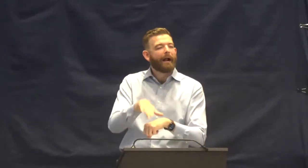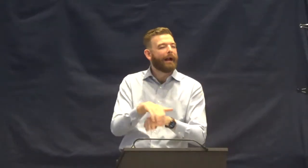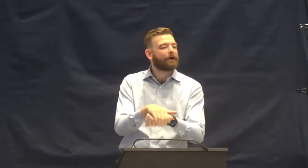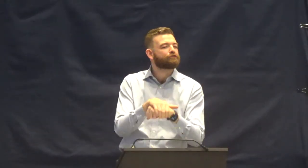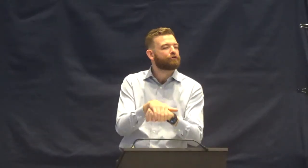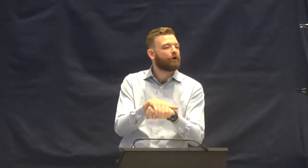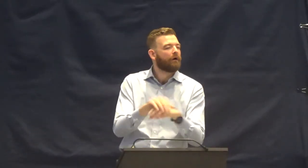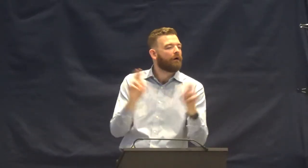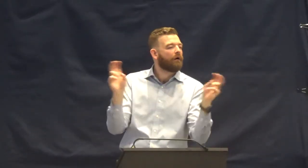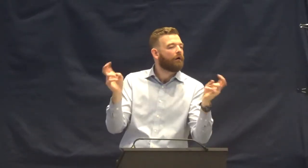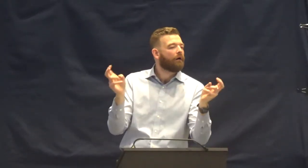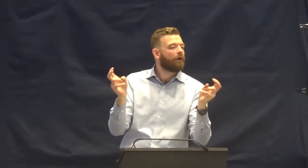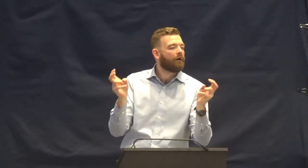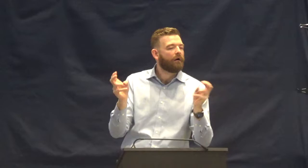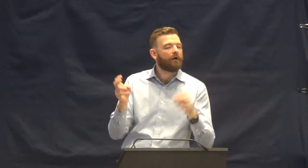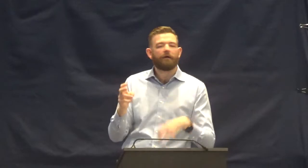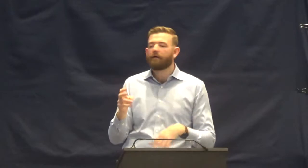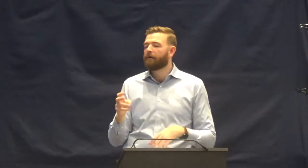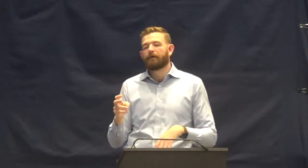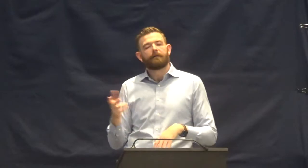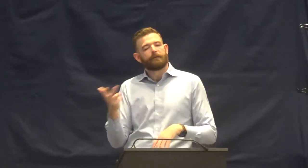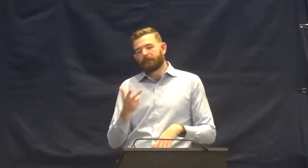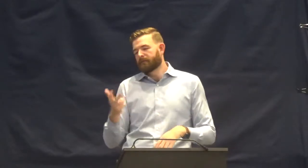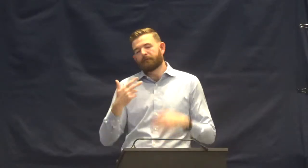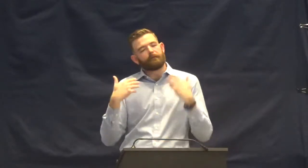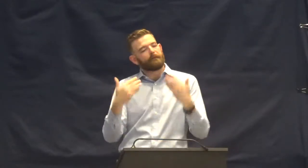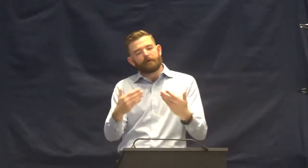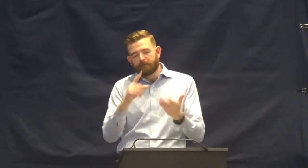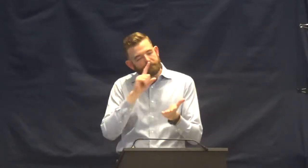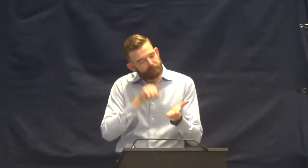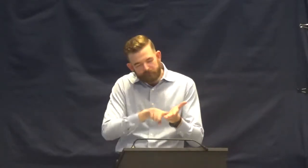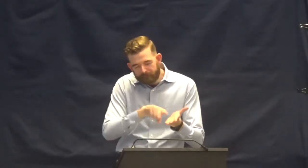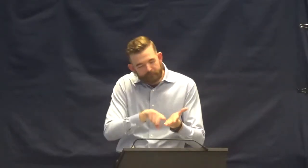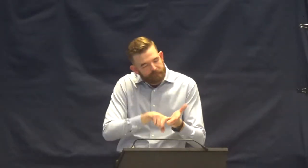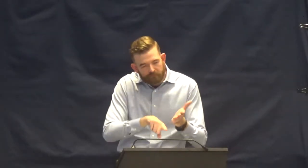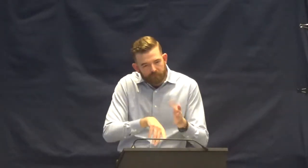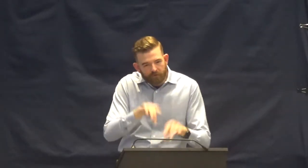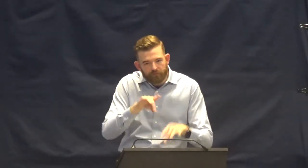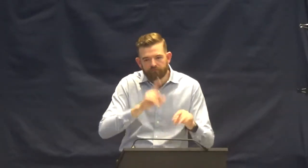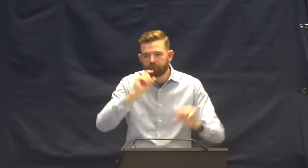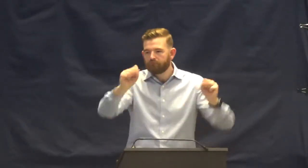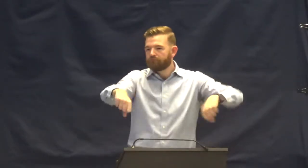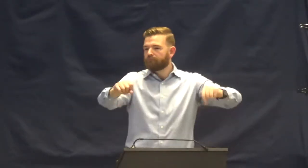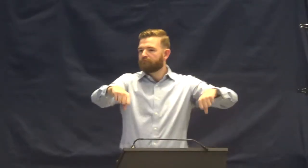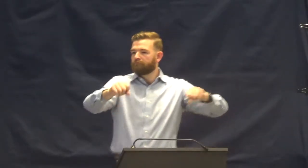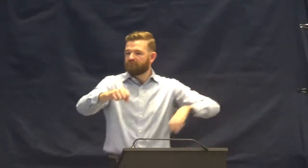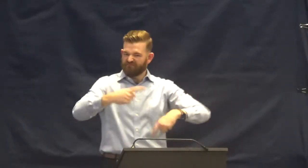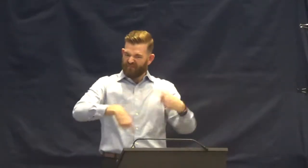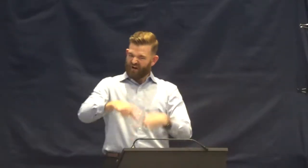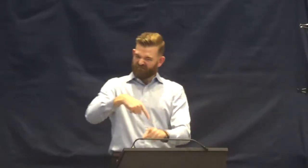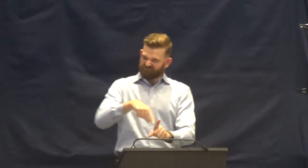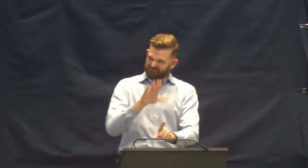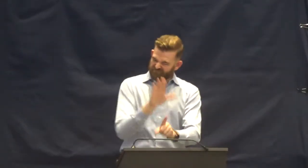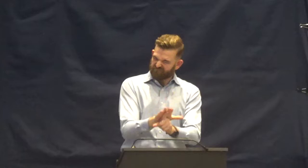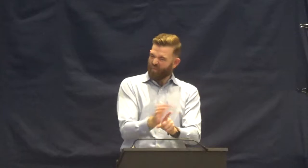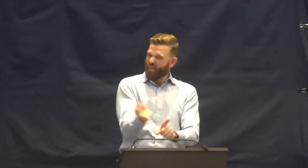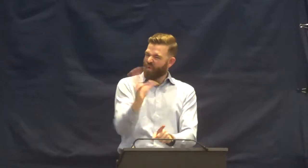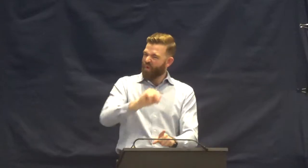why do you study sign language? They need to be learning how to sign English, and what they're signing is just a broken form of English. However,